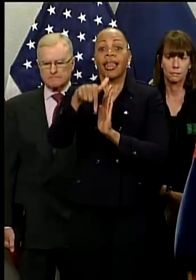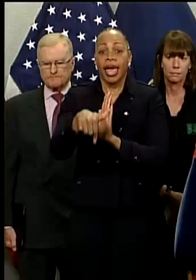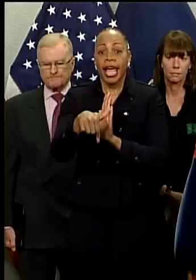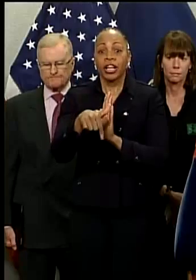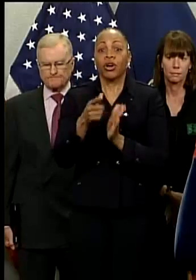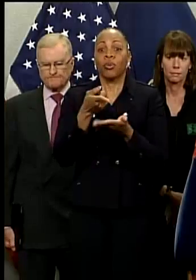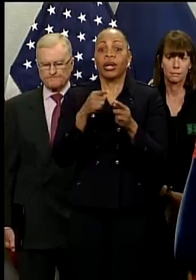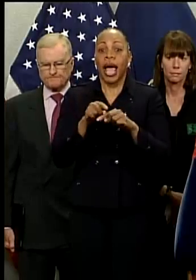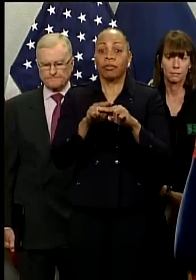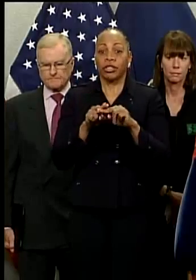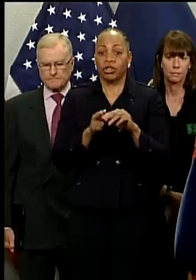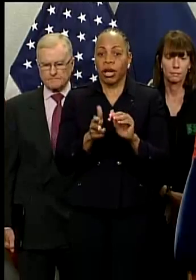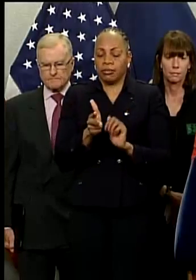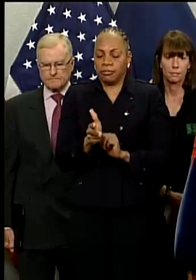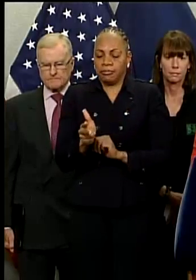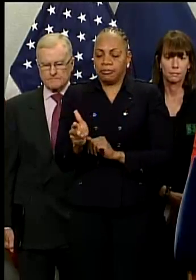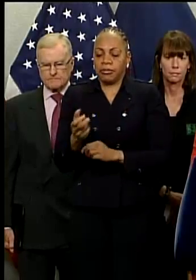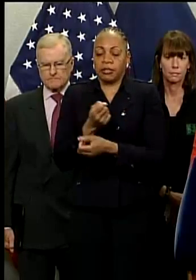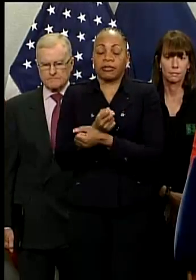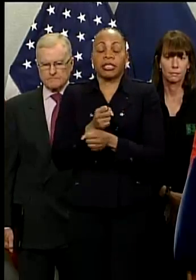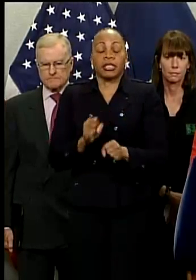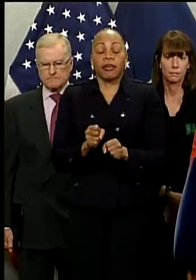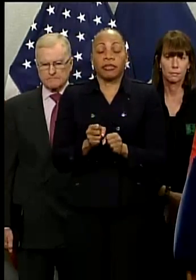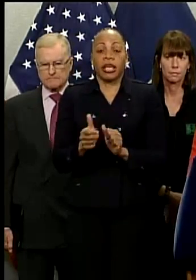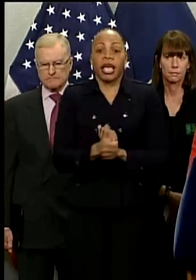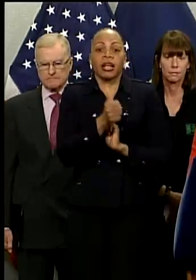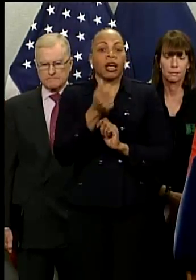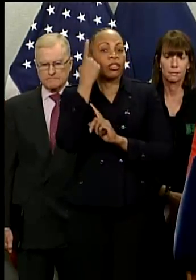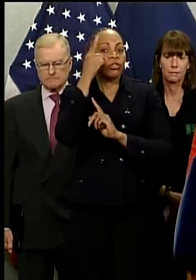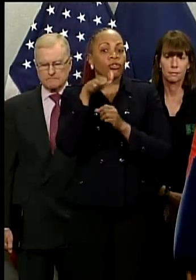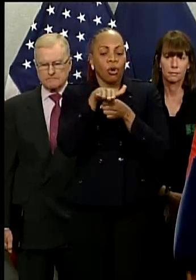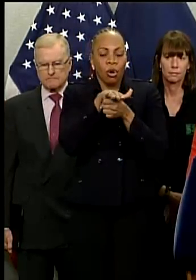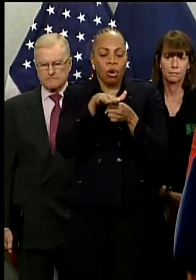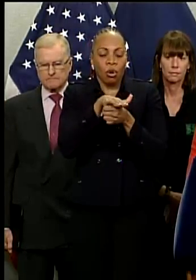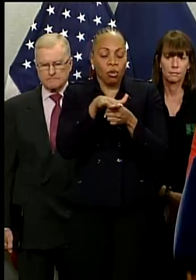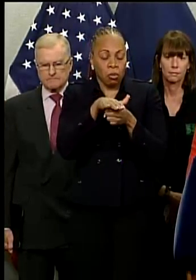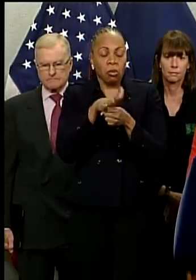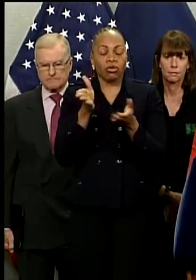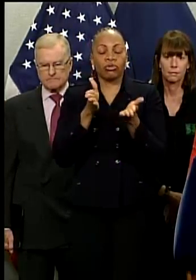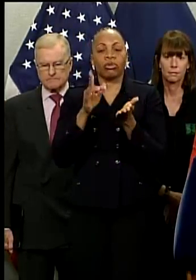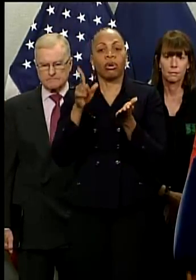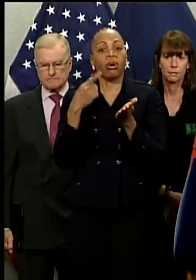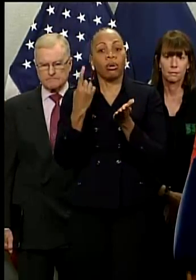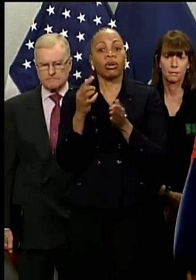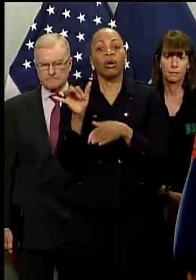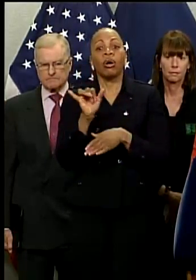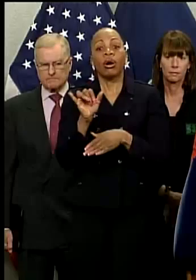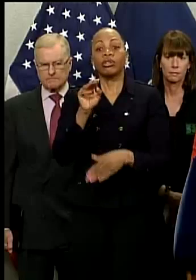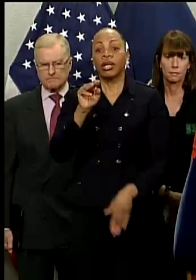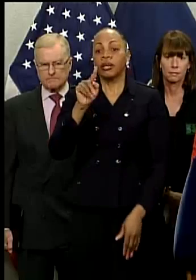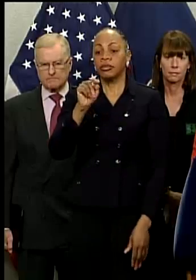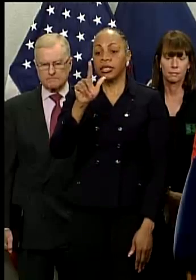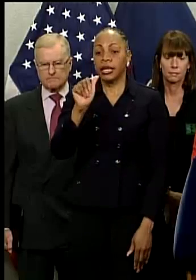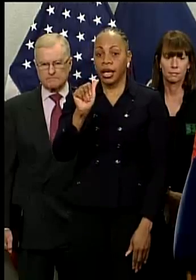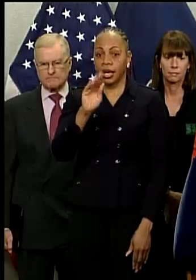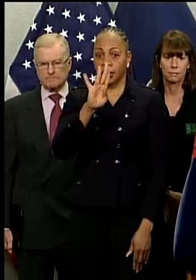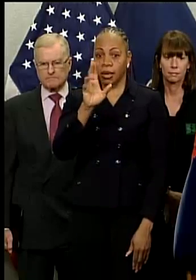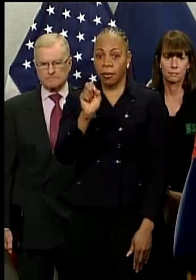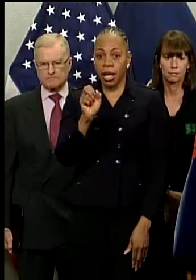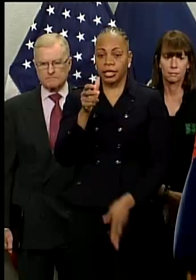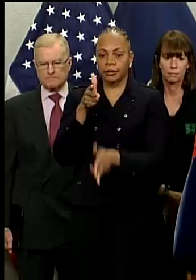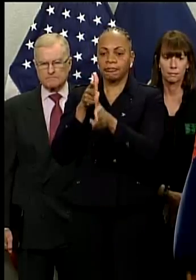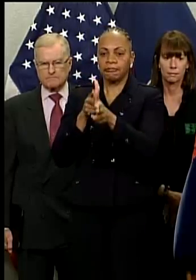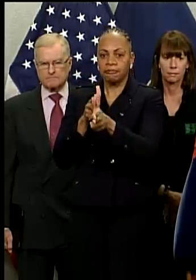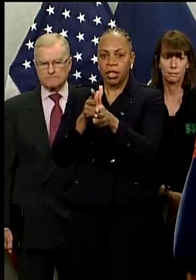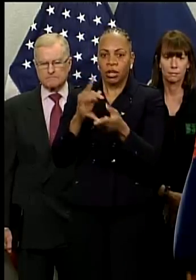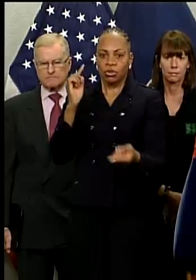for safety, and much of the rest will offer local service only. It's also likely that MTA bus service will be reduced as the